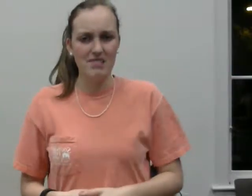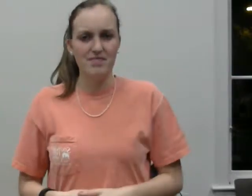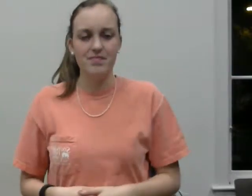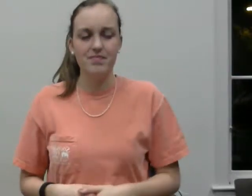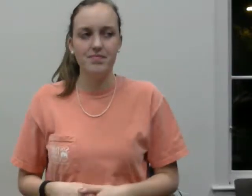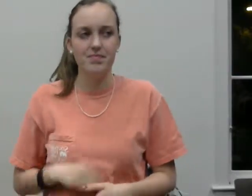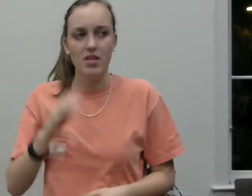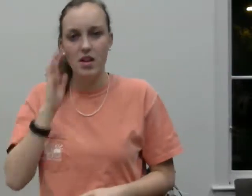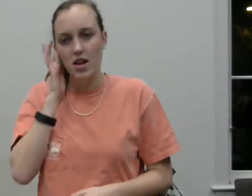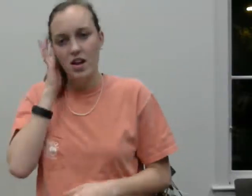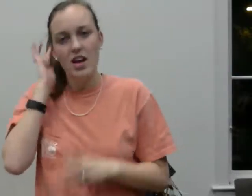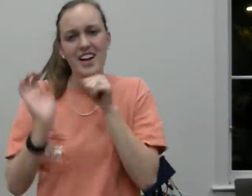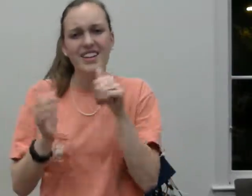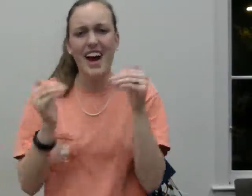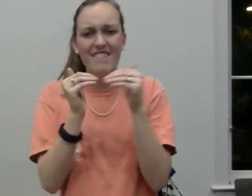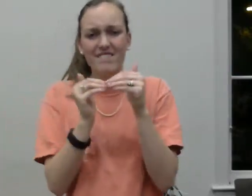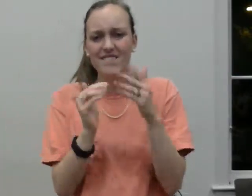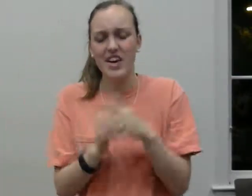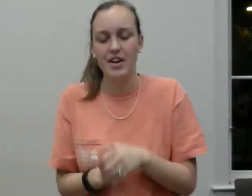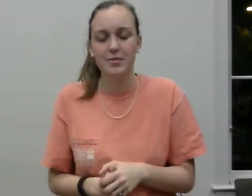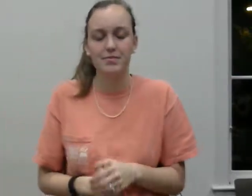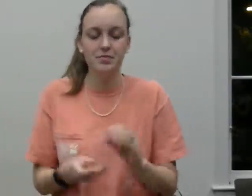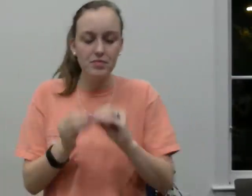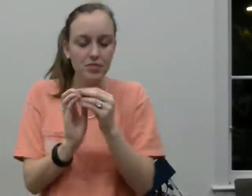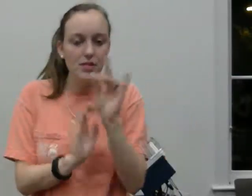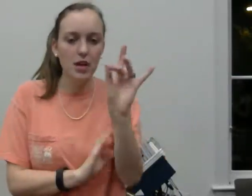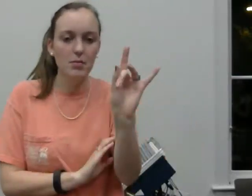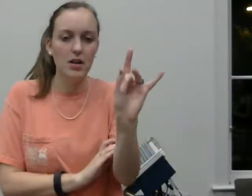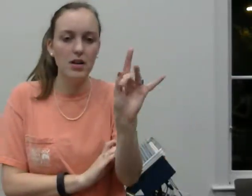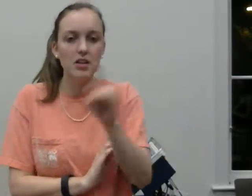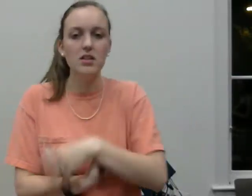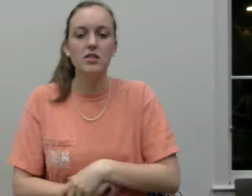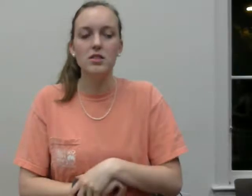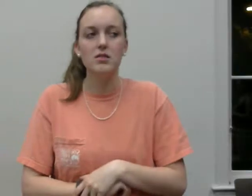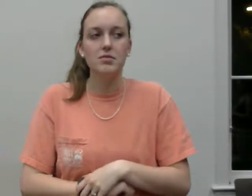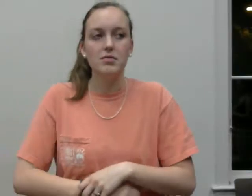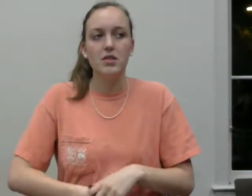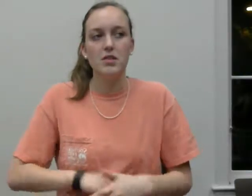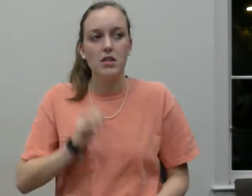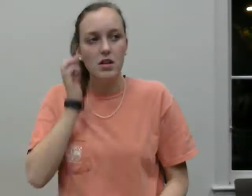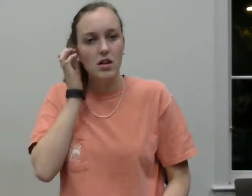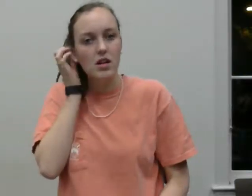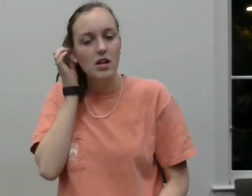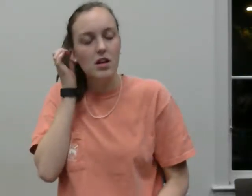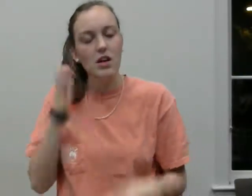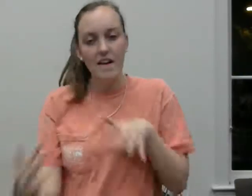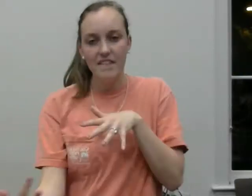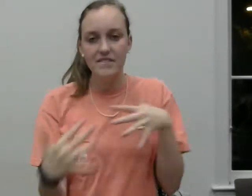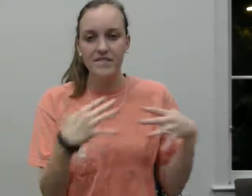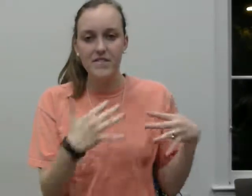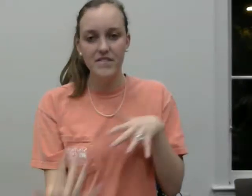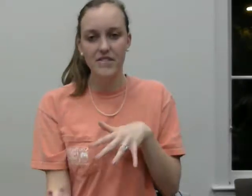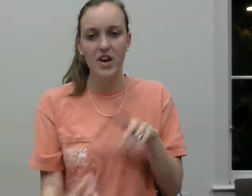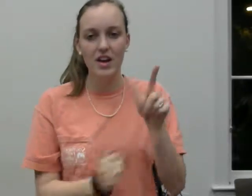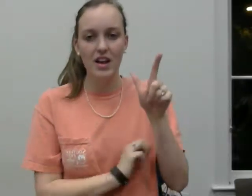tyranny. And then number 18, after fighting at Lexington and Concord, right outside of Massachusetts here, fighting between